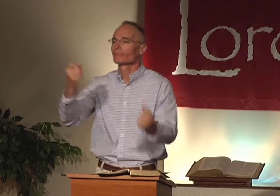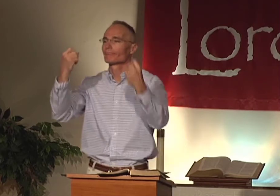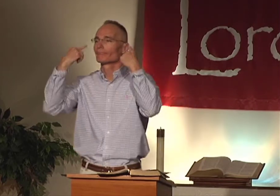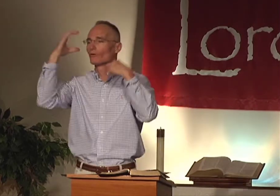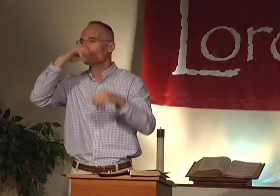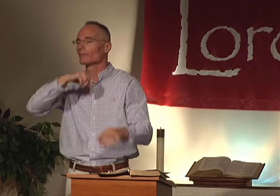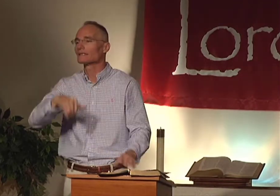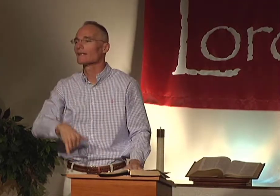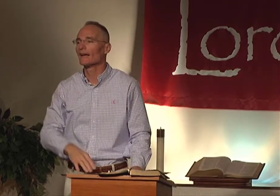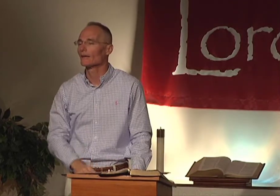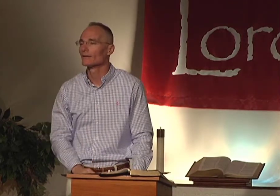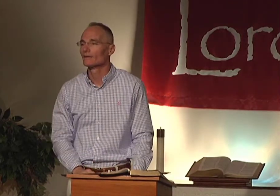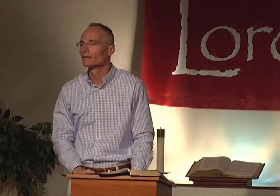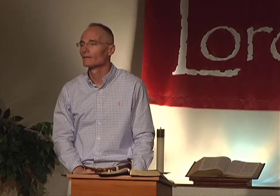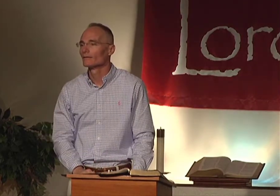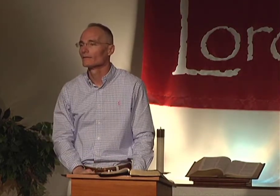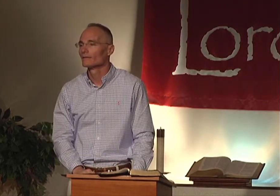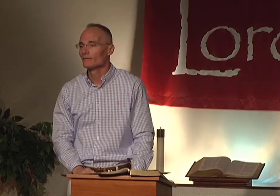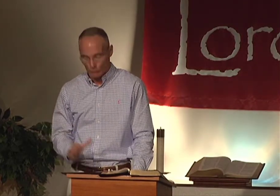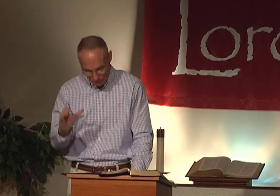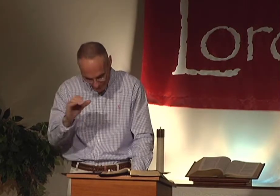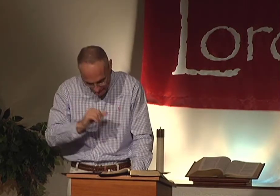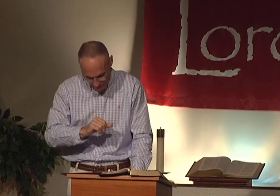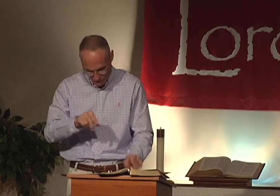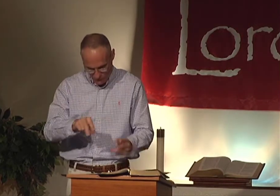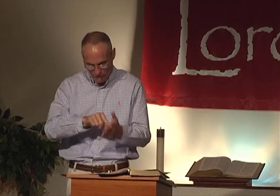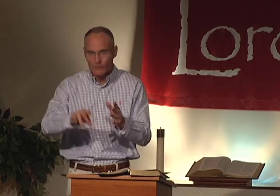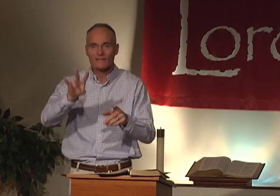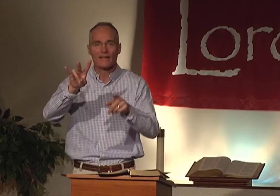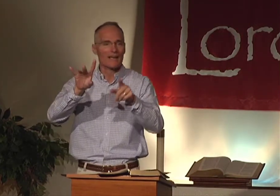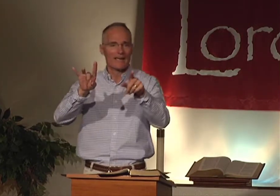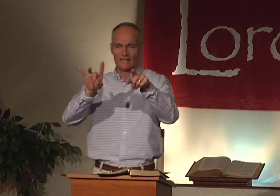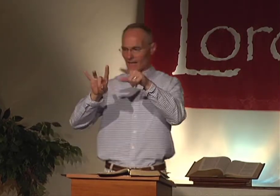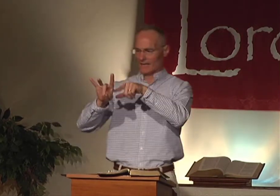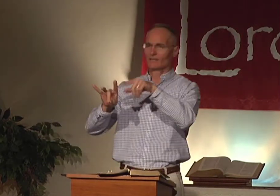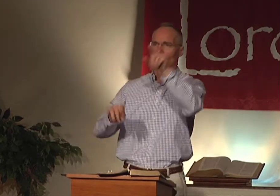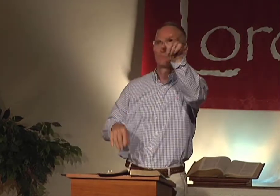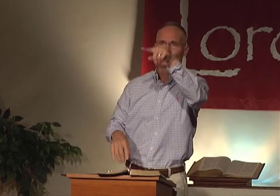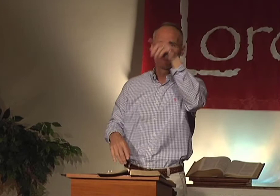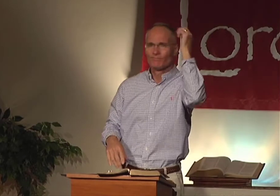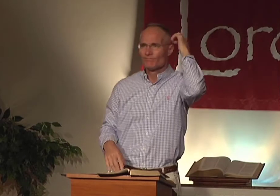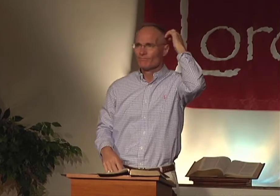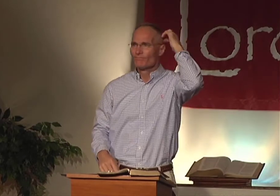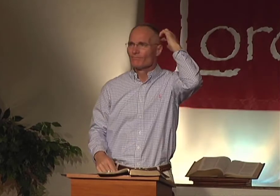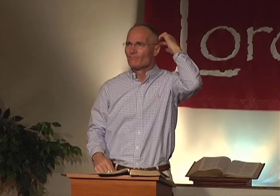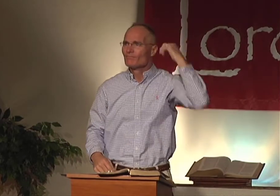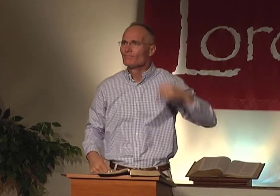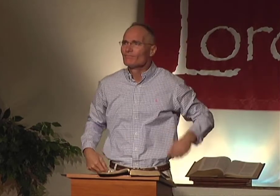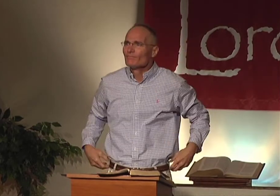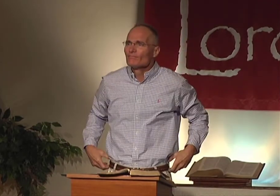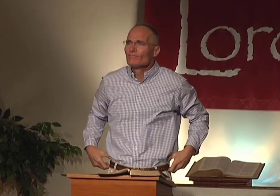the church is overlooking that. You've missed that point. You've missed it. Look at verse 8.